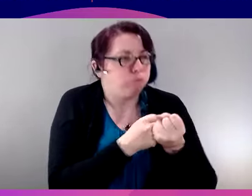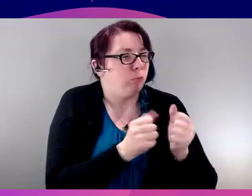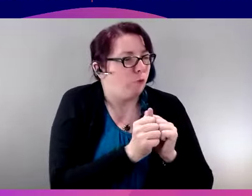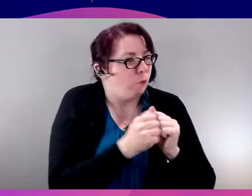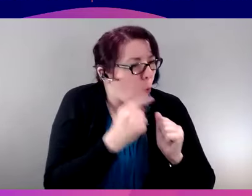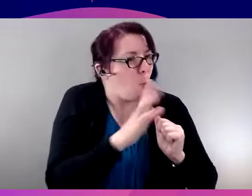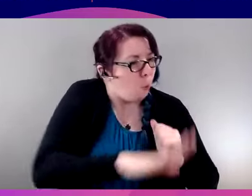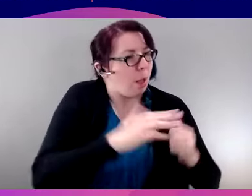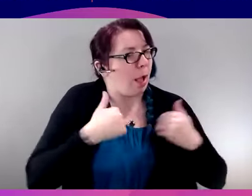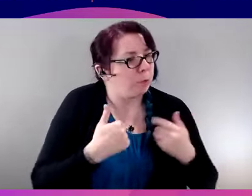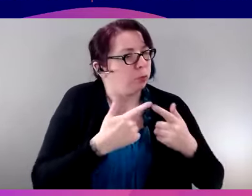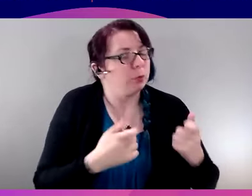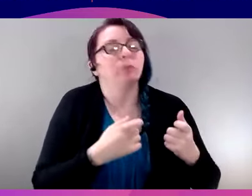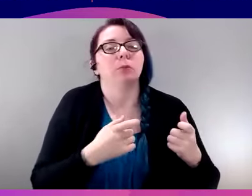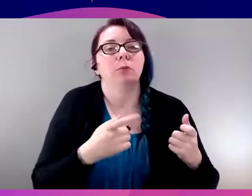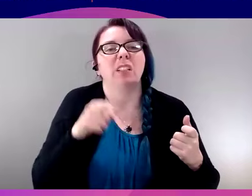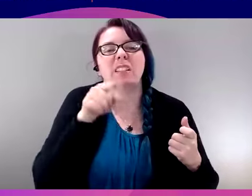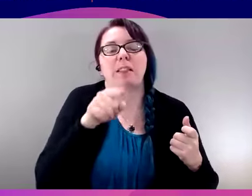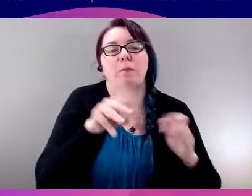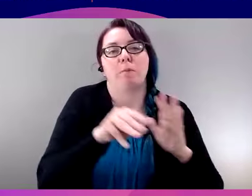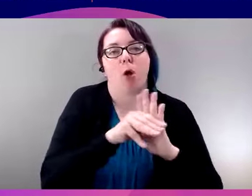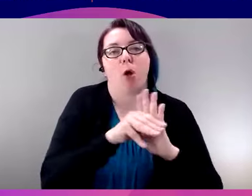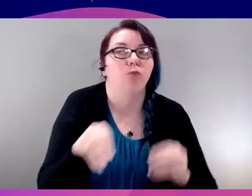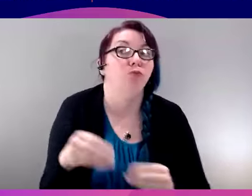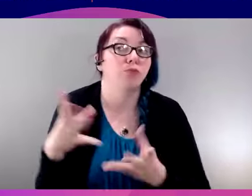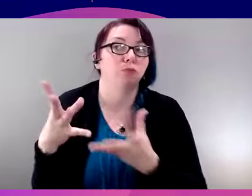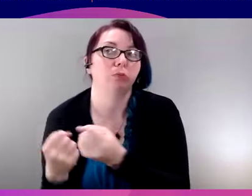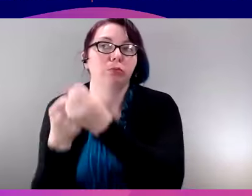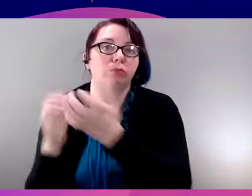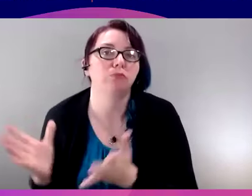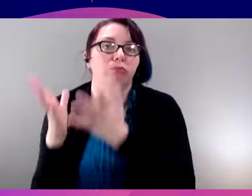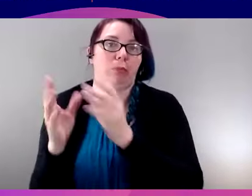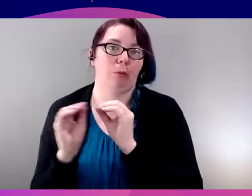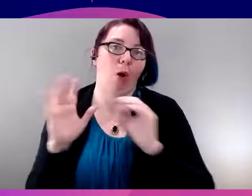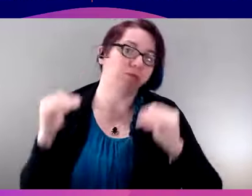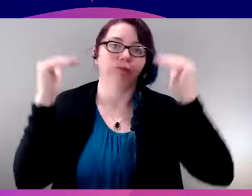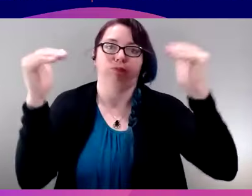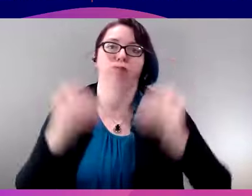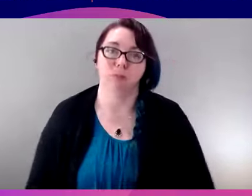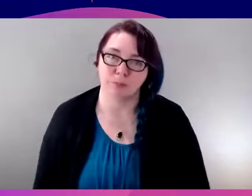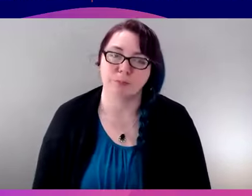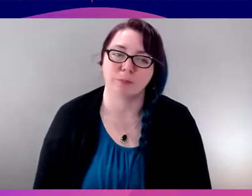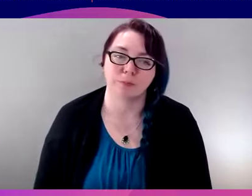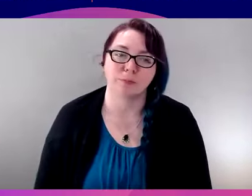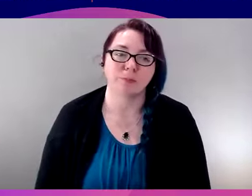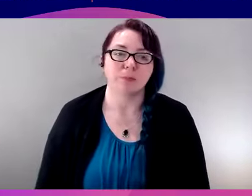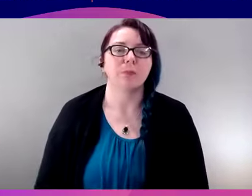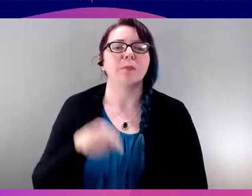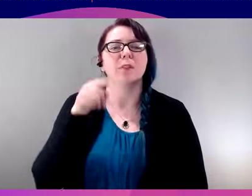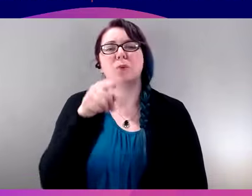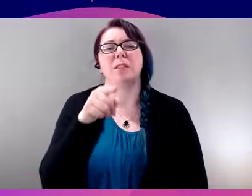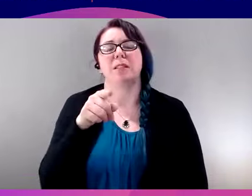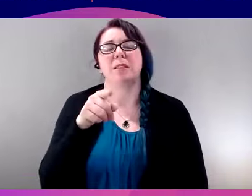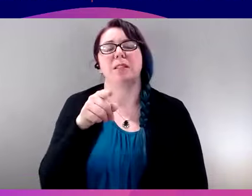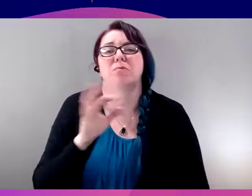as organizations that are just beginning their journey of supporting survivors. So really there's kind of something for everyone